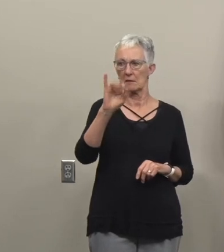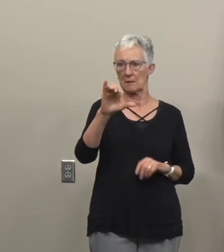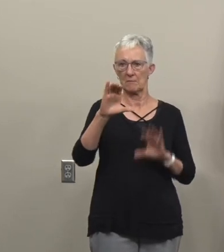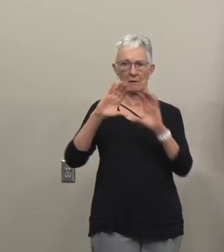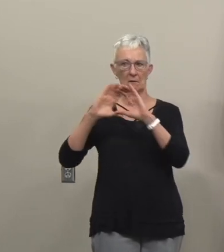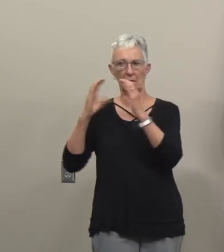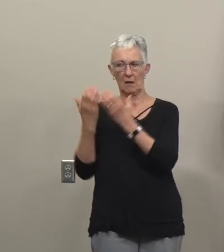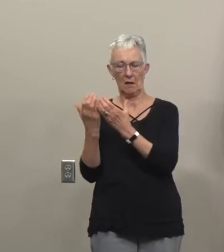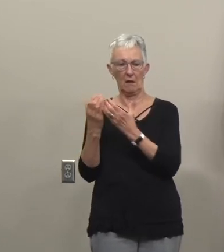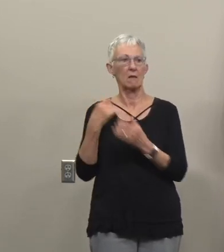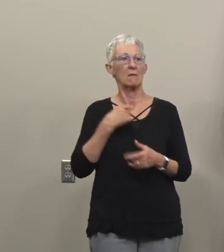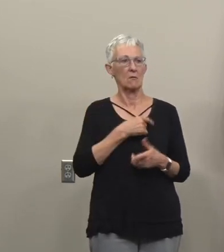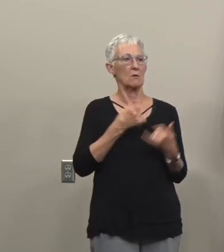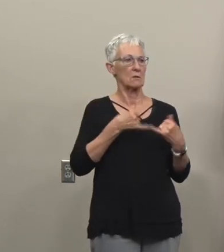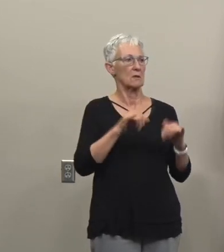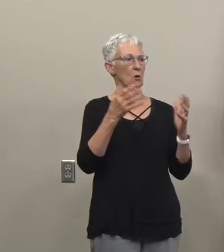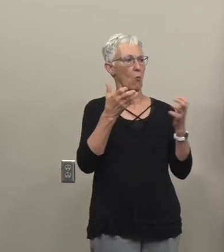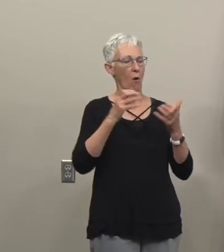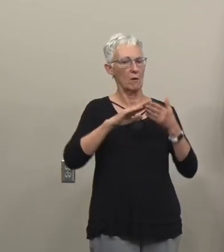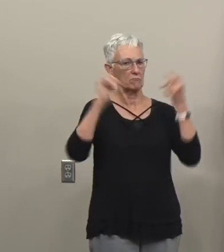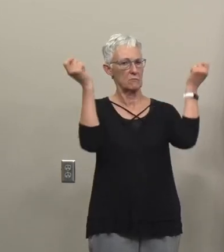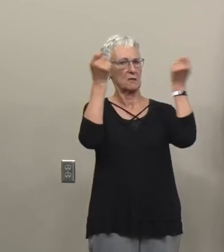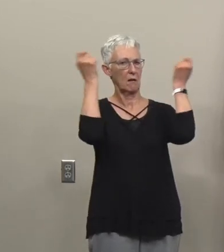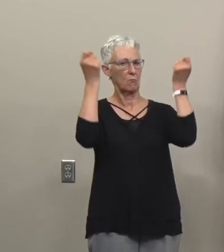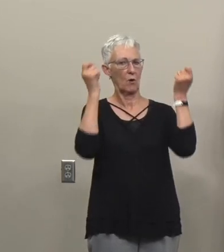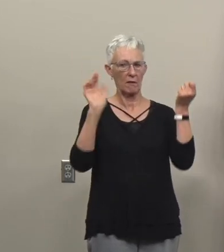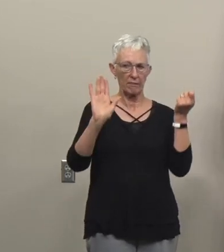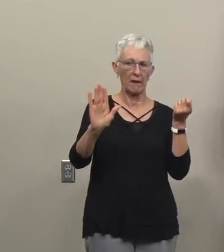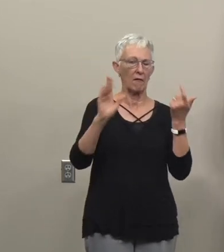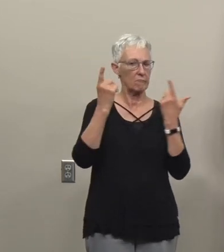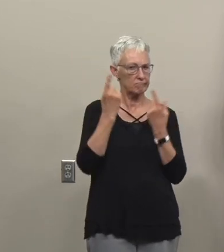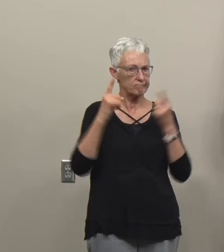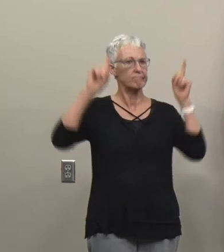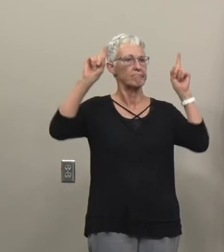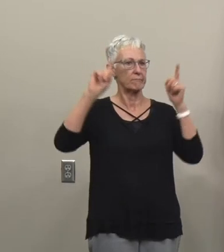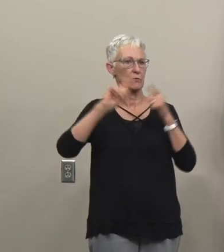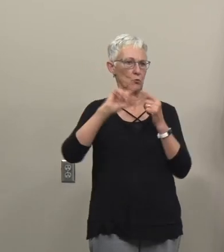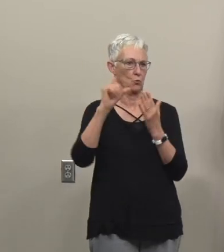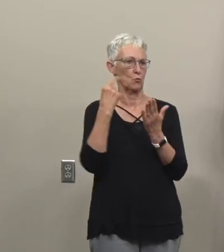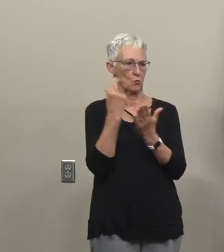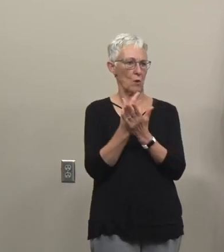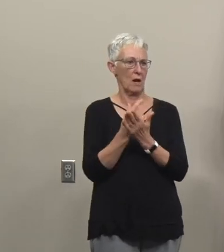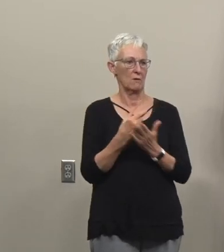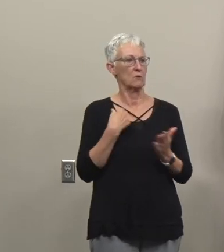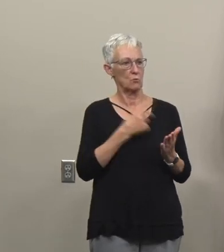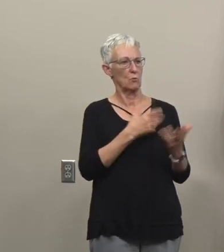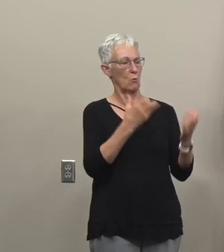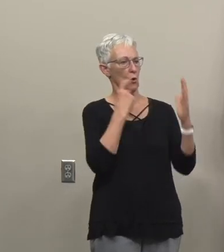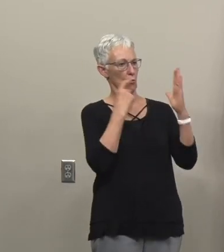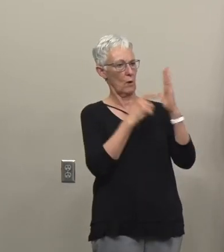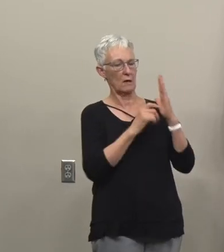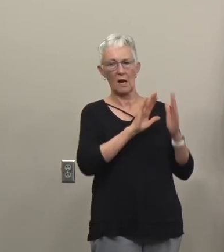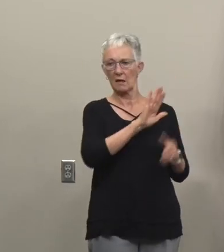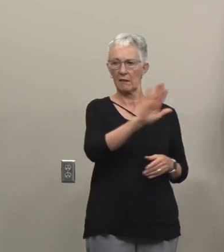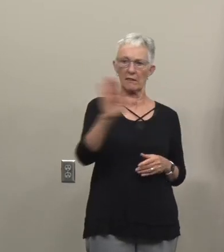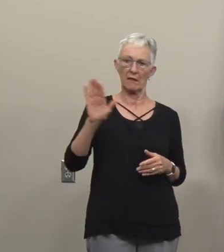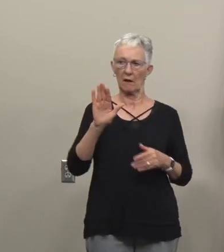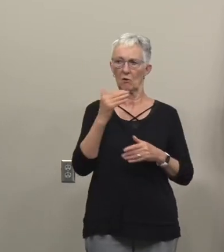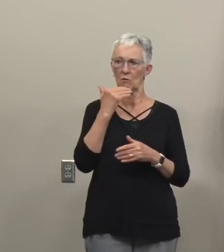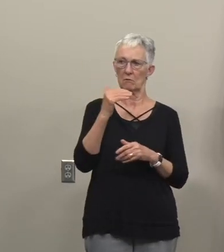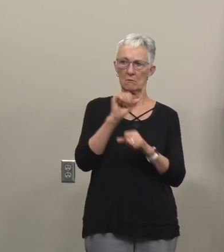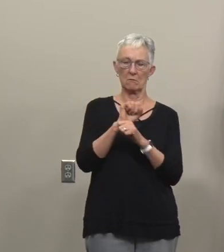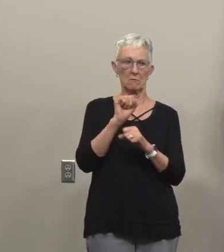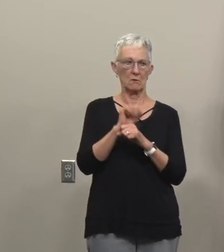accomplishment. So this proclamation goes a long way toward acknowledging their good work, and I'm looking forward to participating